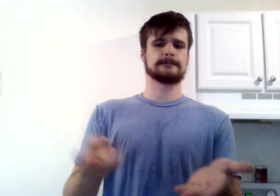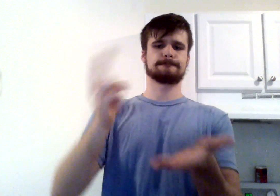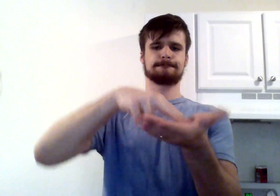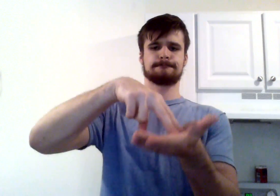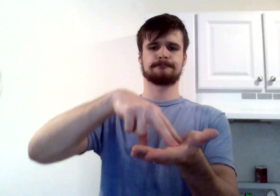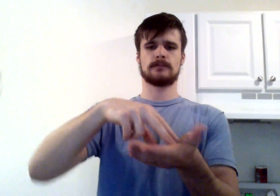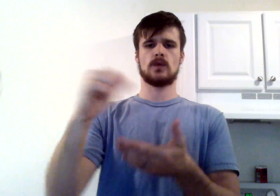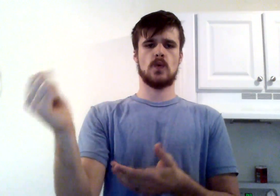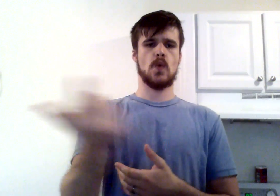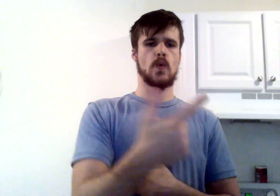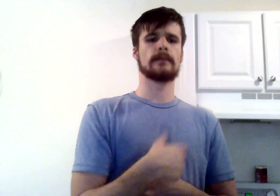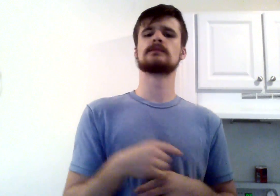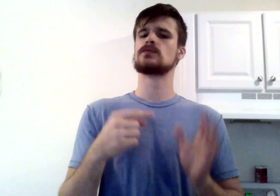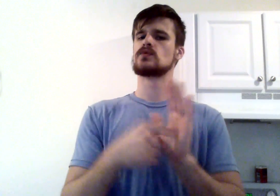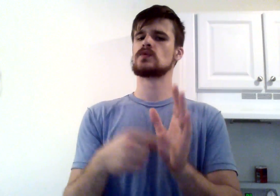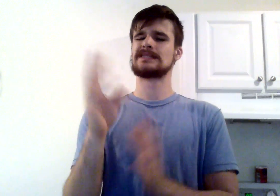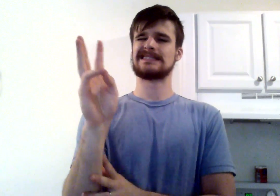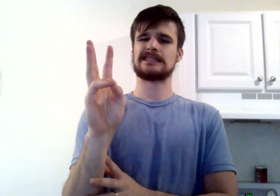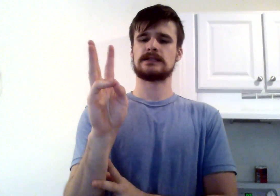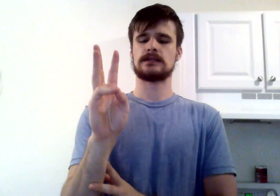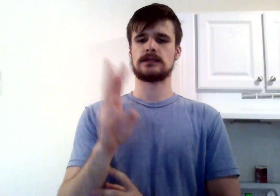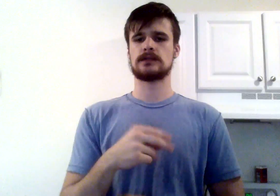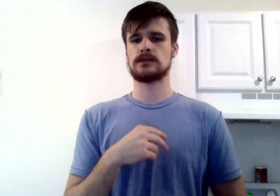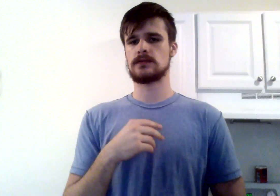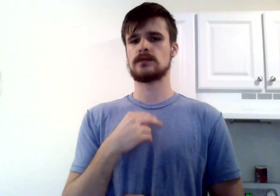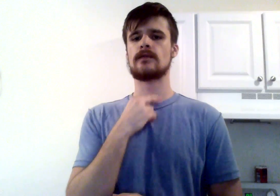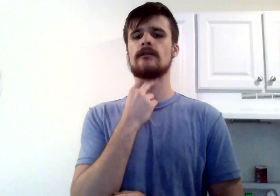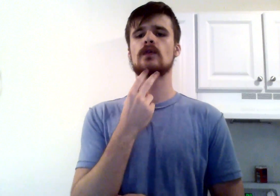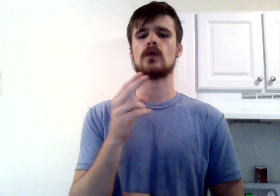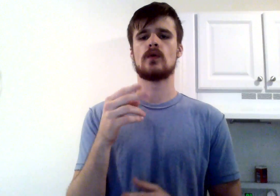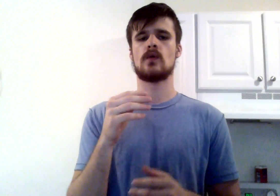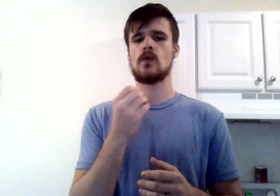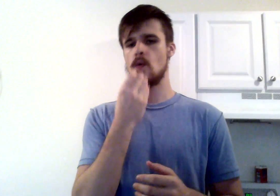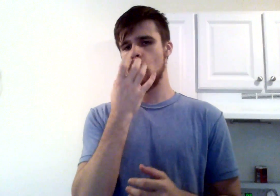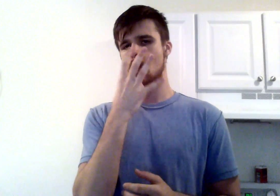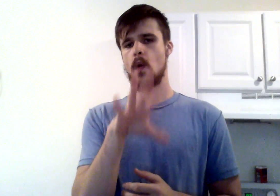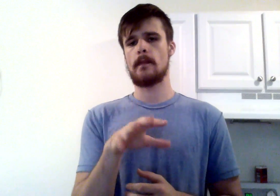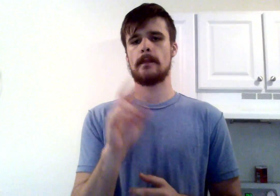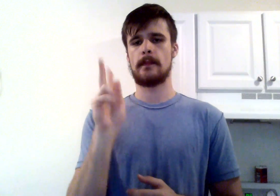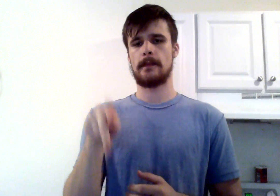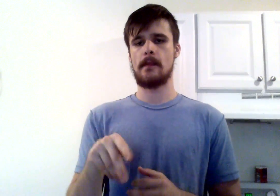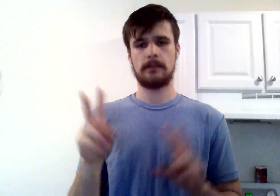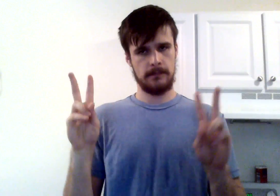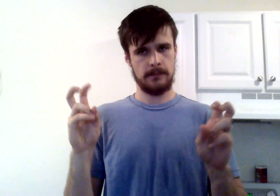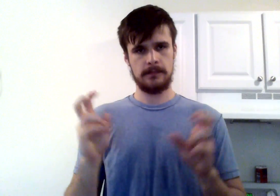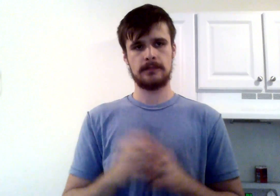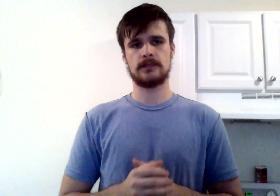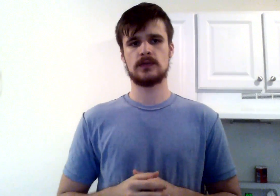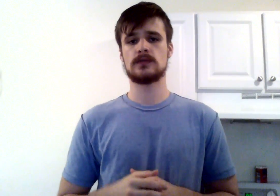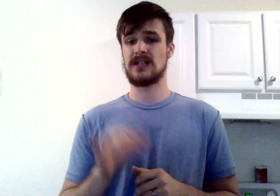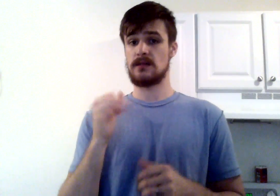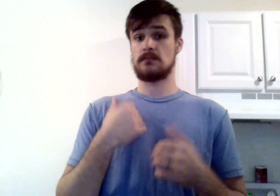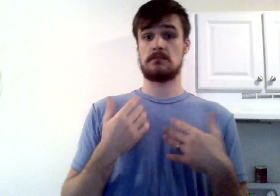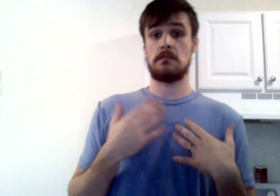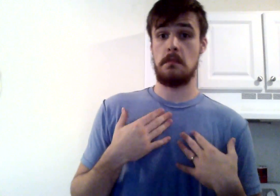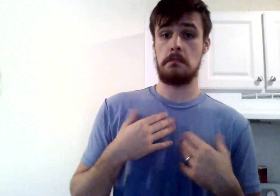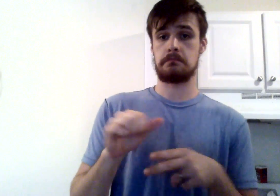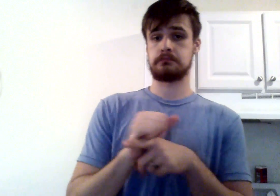6 vocal warm-up exercises that I do before every talk I ever do. Anytime you're going to talk to anybody important, do